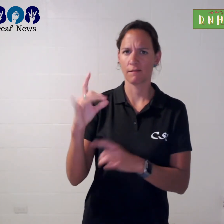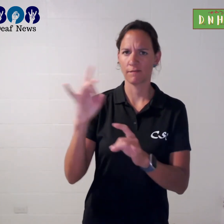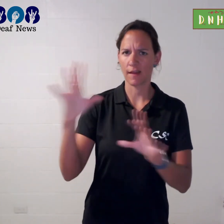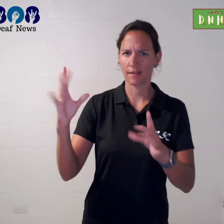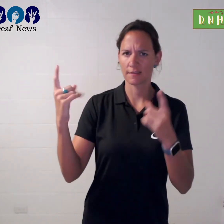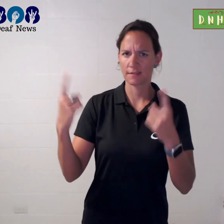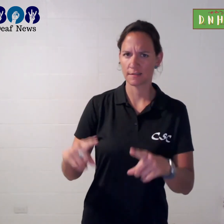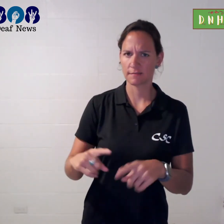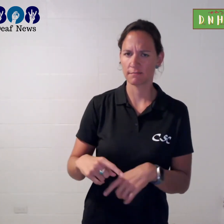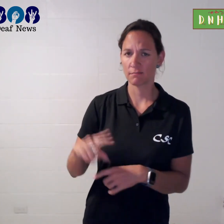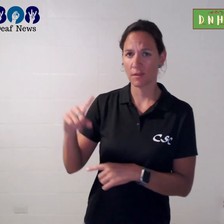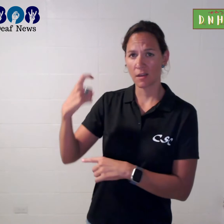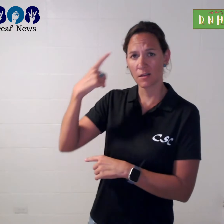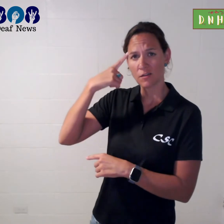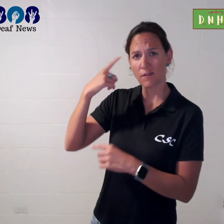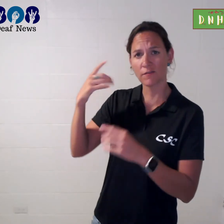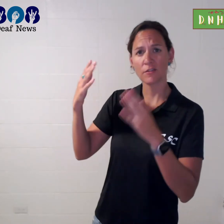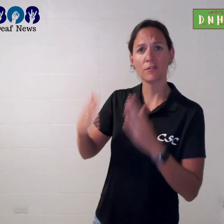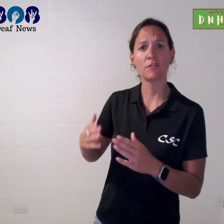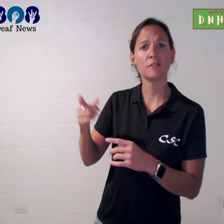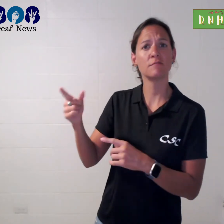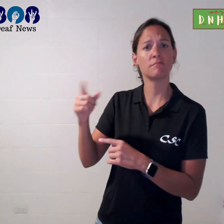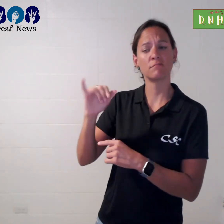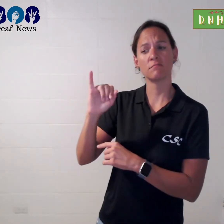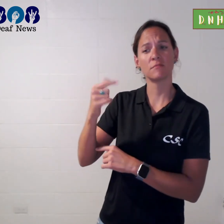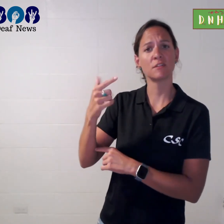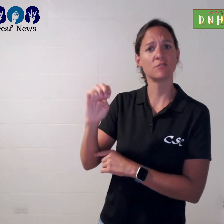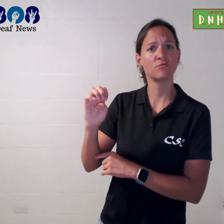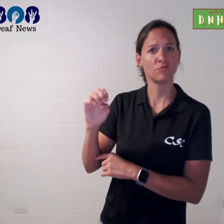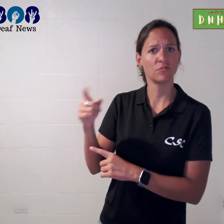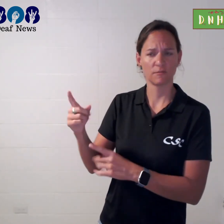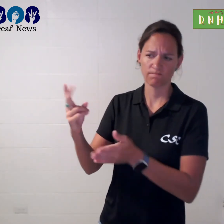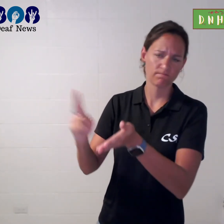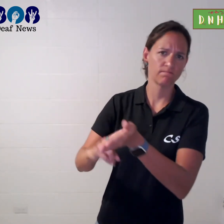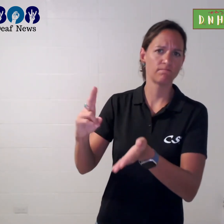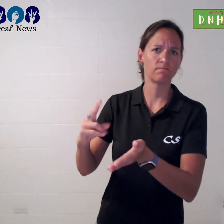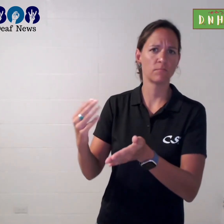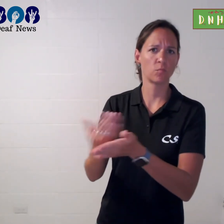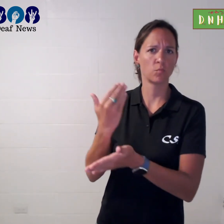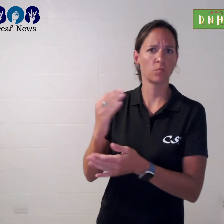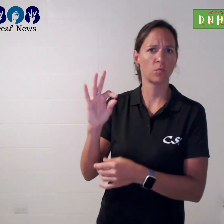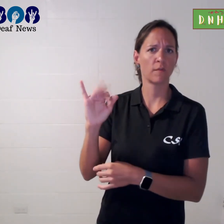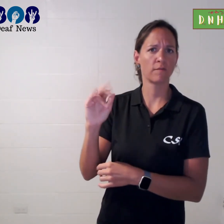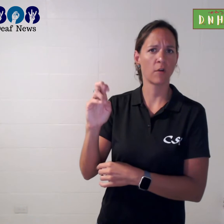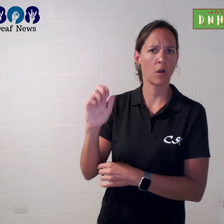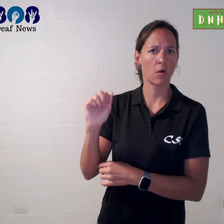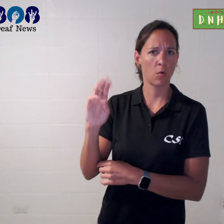Next part of the news is about gun violence that's been happening. Governor Ige signed into